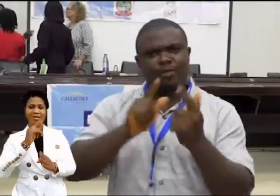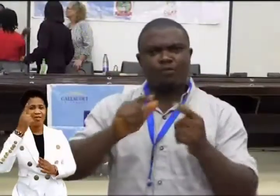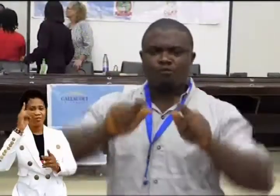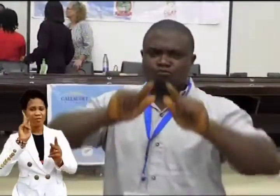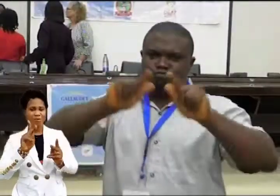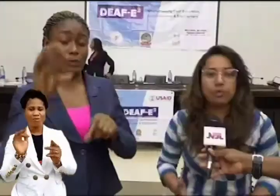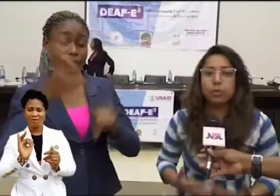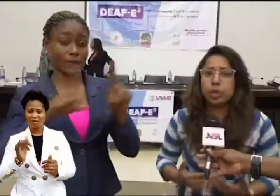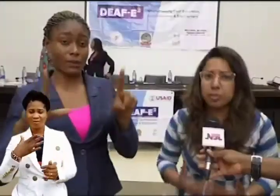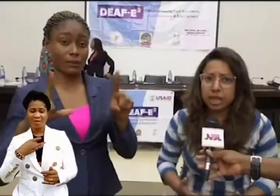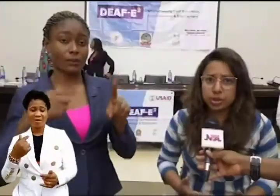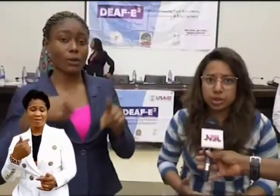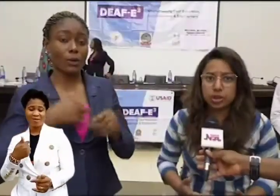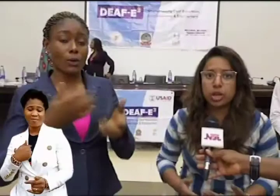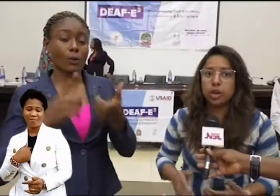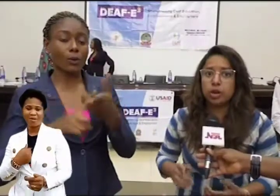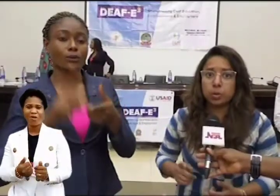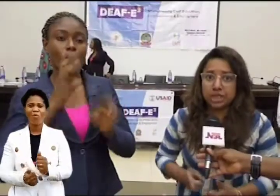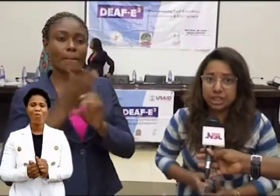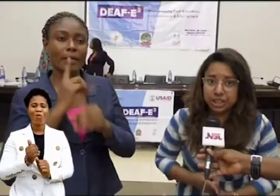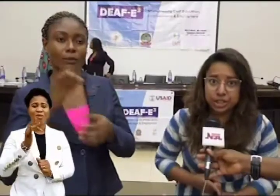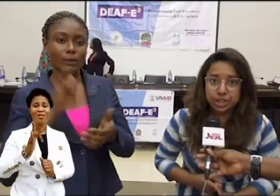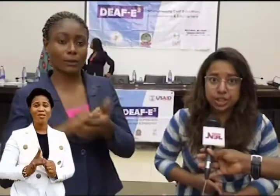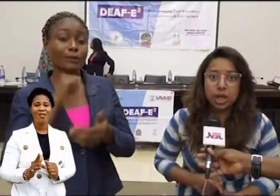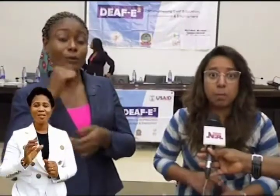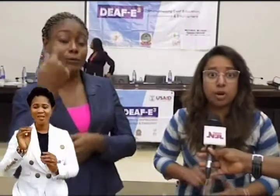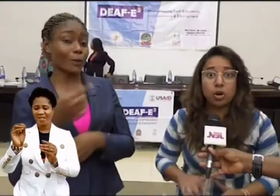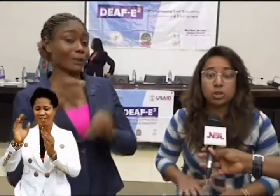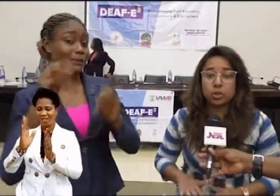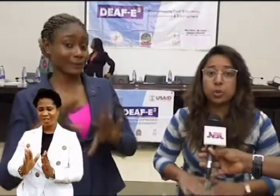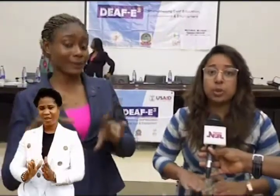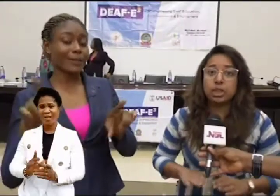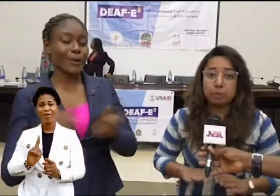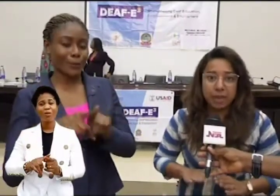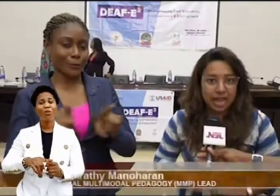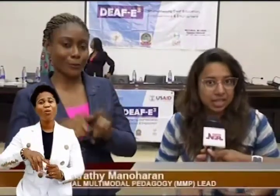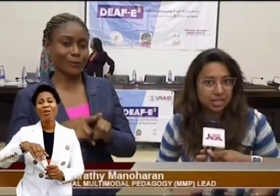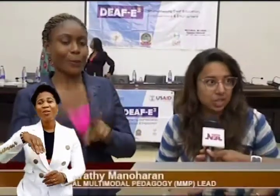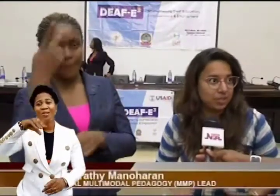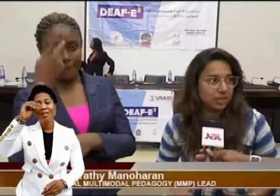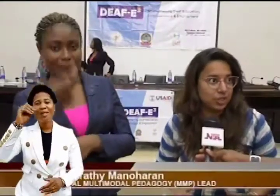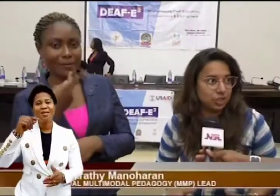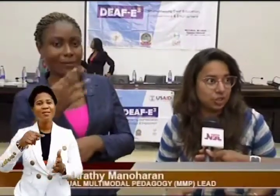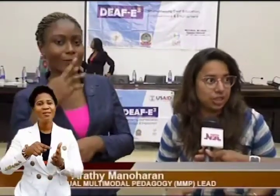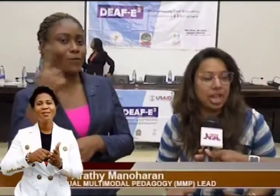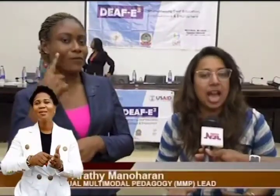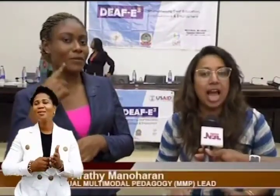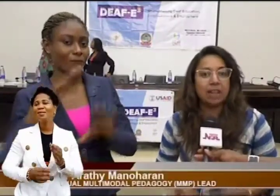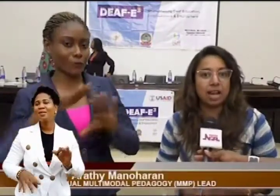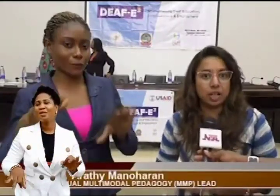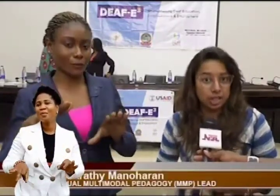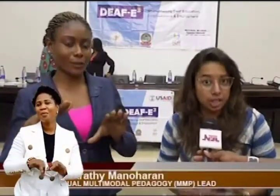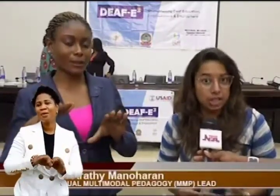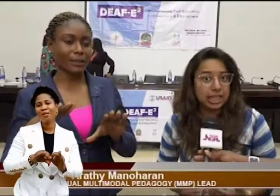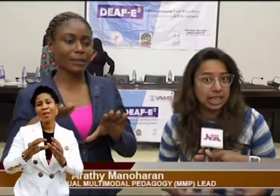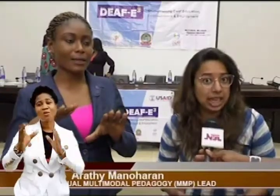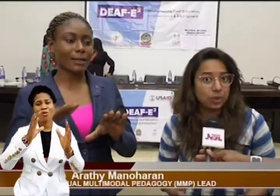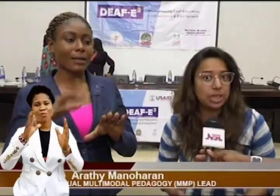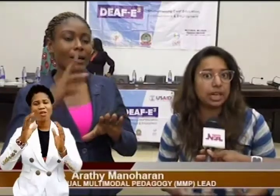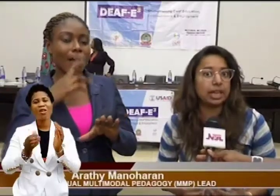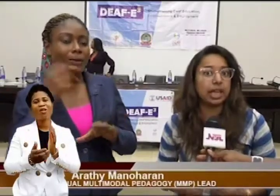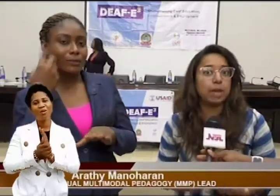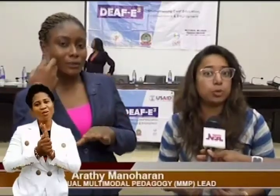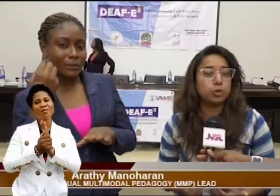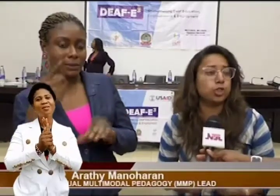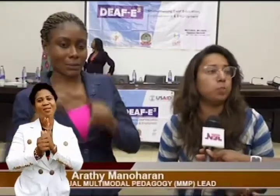skill. And we want to make sure not only teachers, but also the parents of deaf children have learned sign